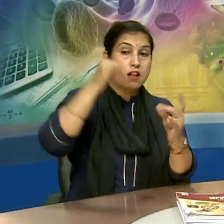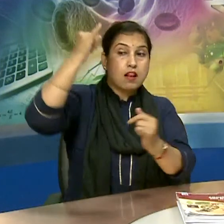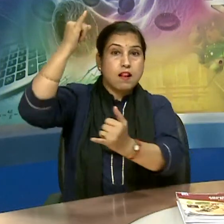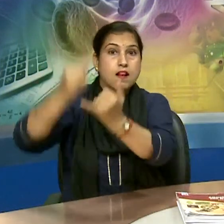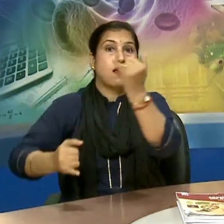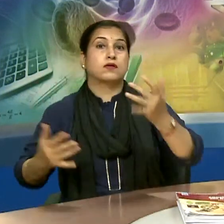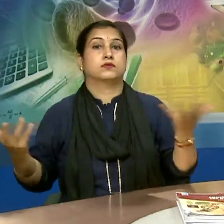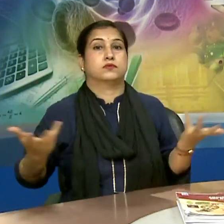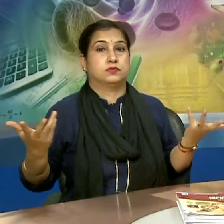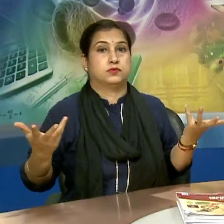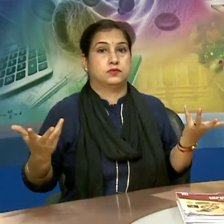measurement